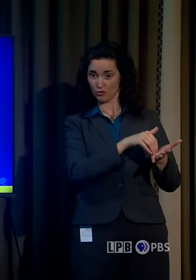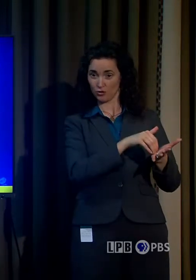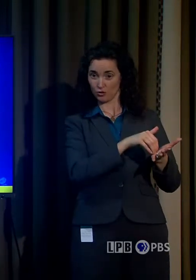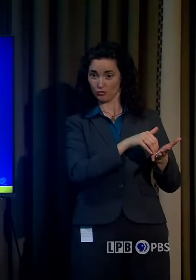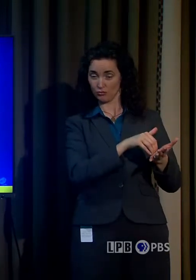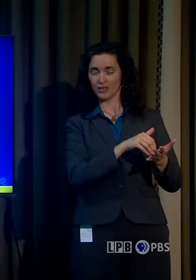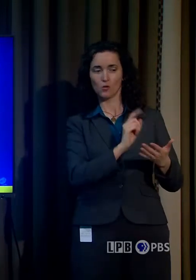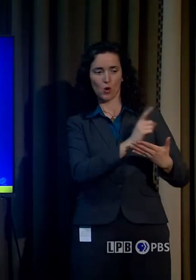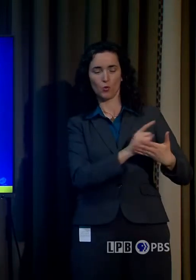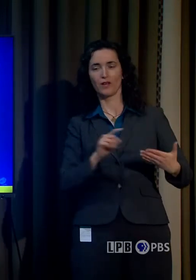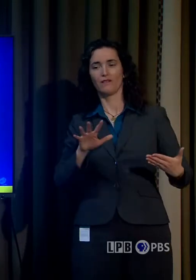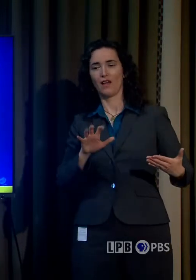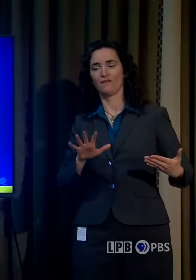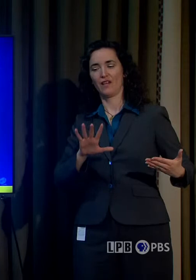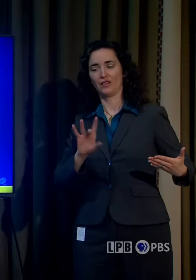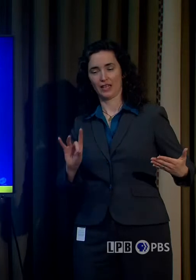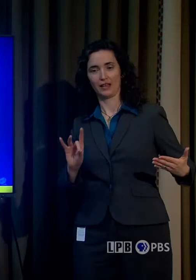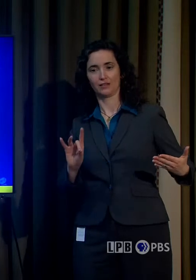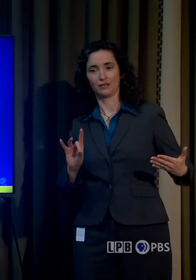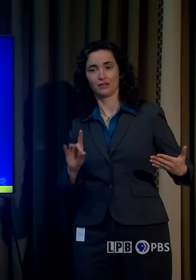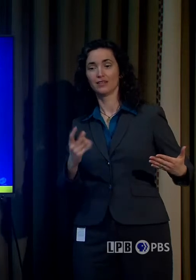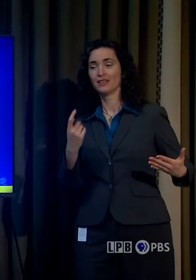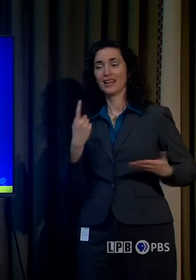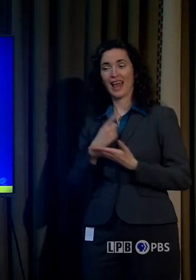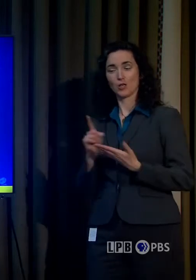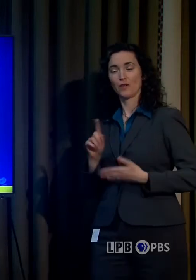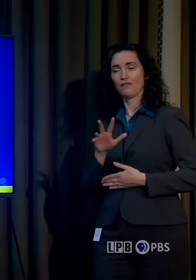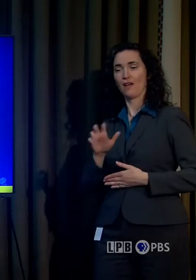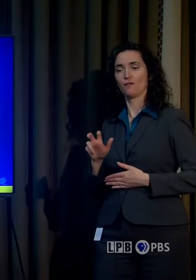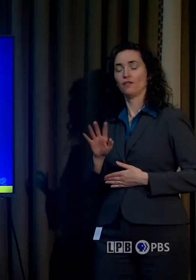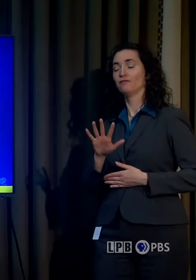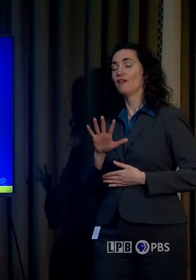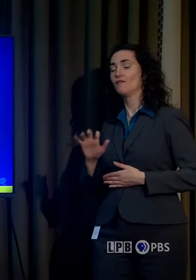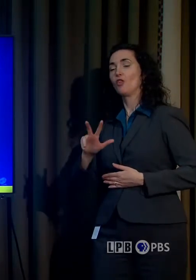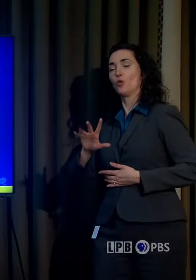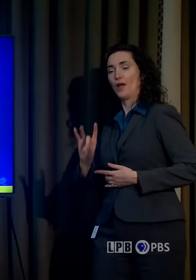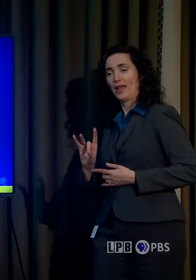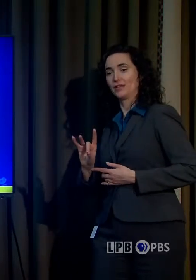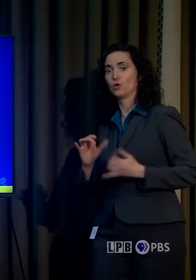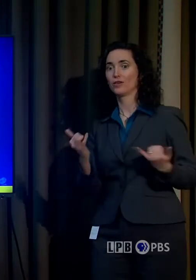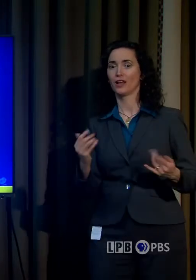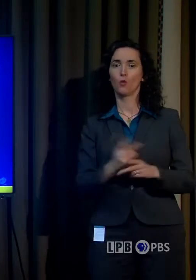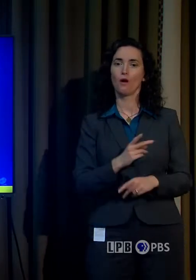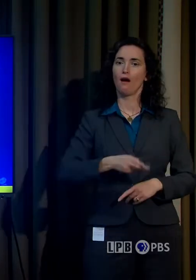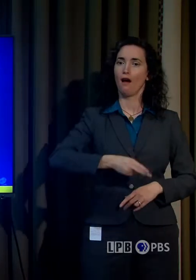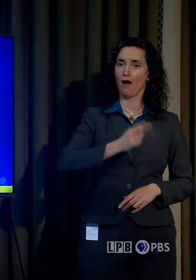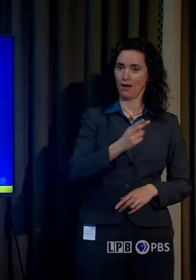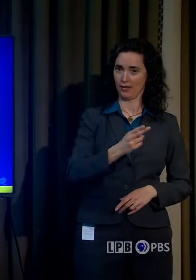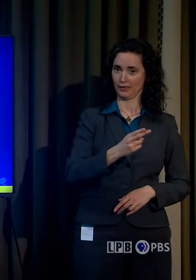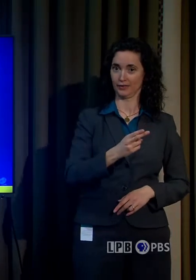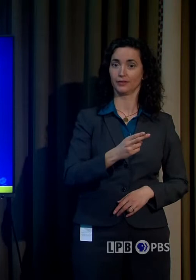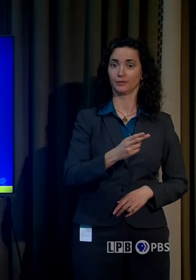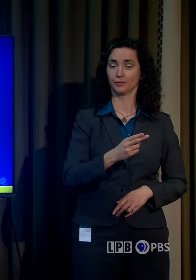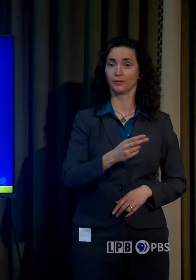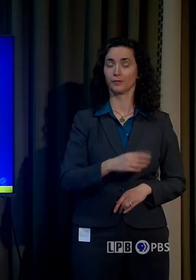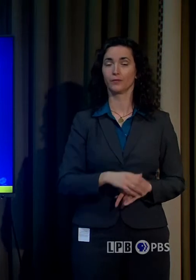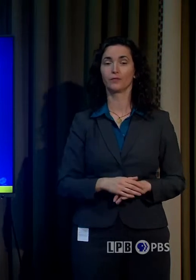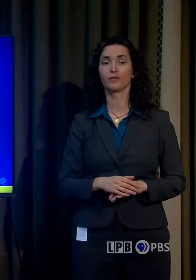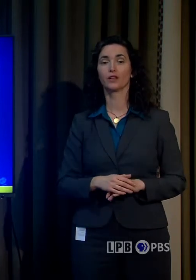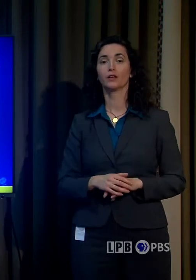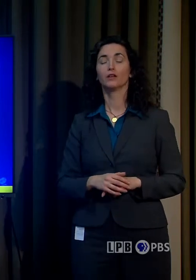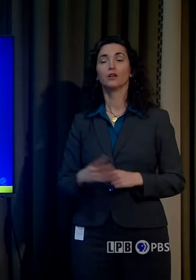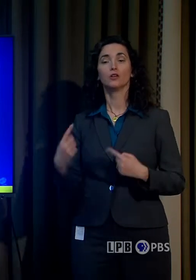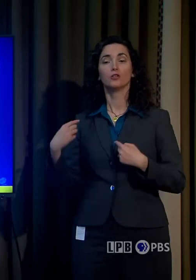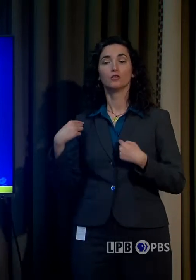from 548 the week prior. That's a new record for the state of Louisiana. We've already surpassed 1